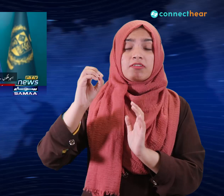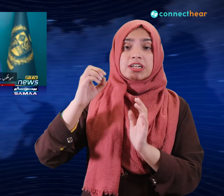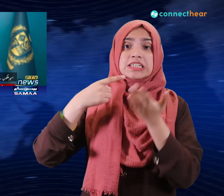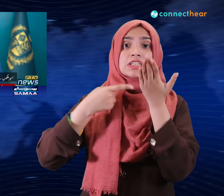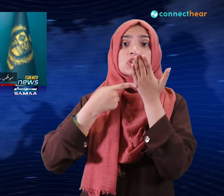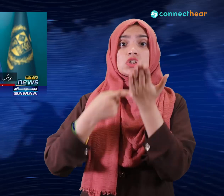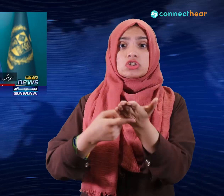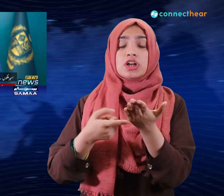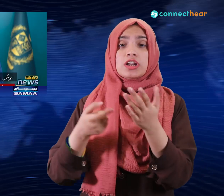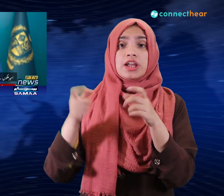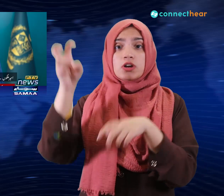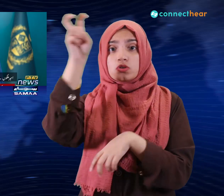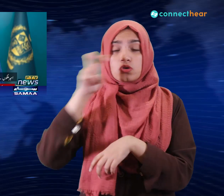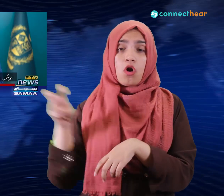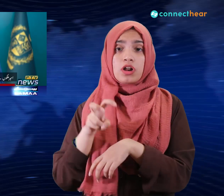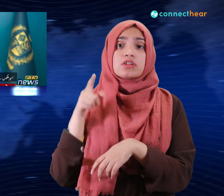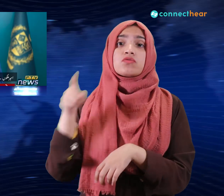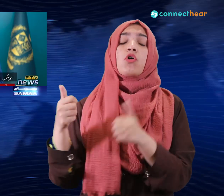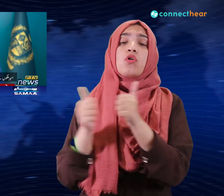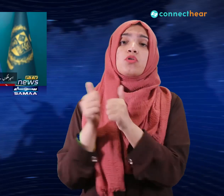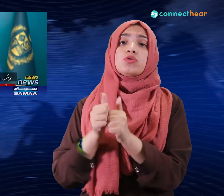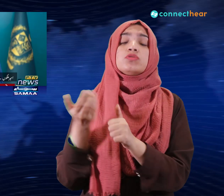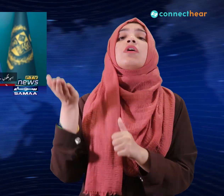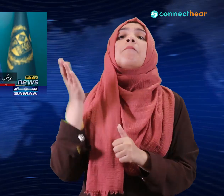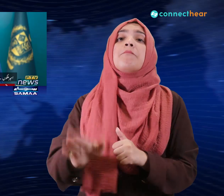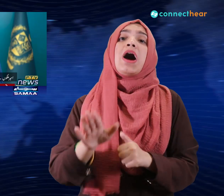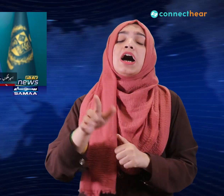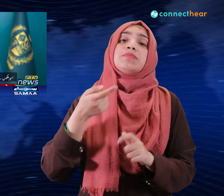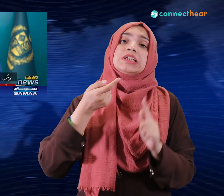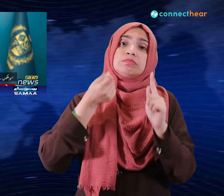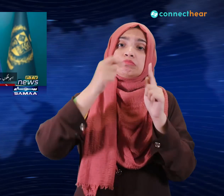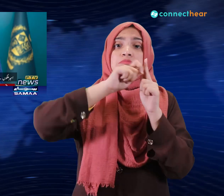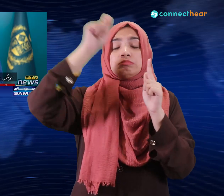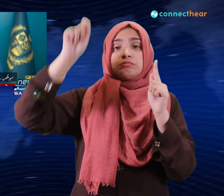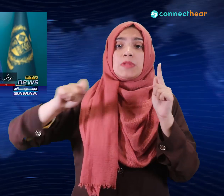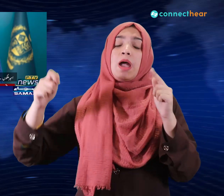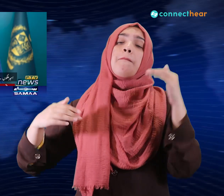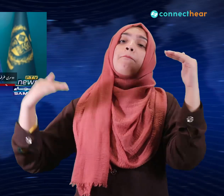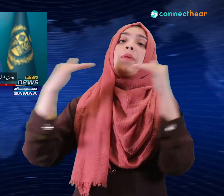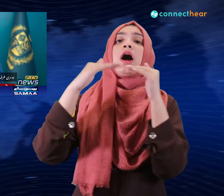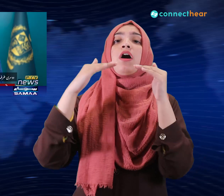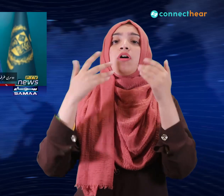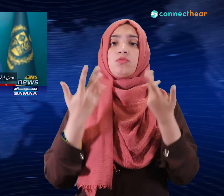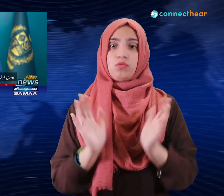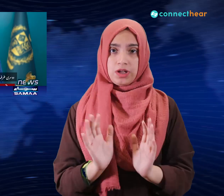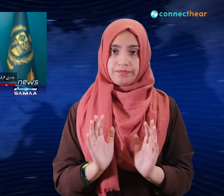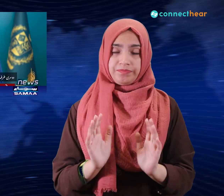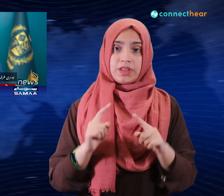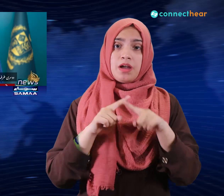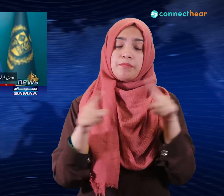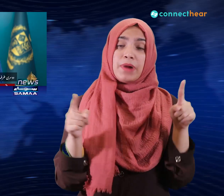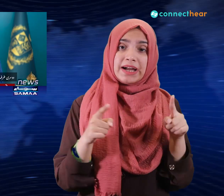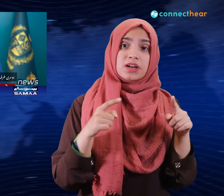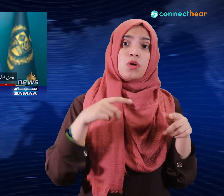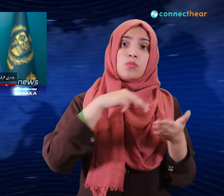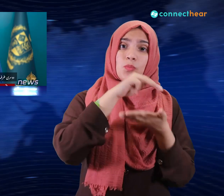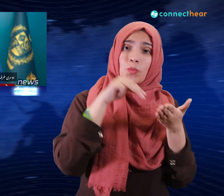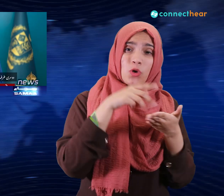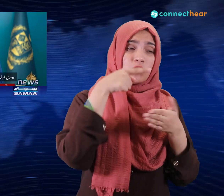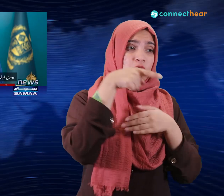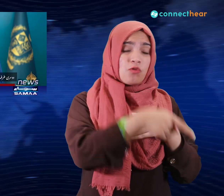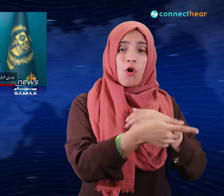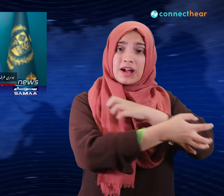trillion to stimulate their economies. The developing countries, on the other hand,